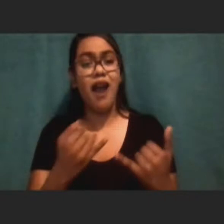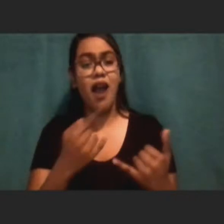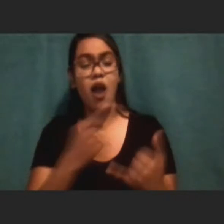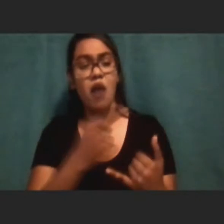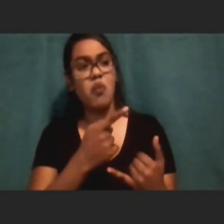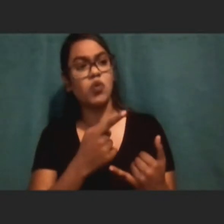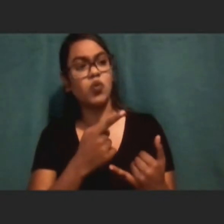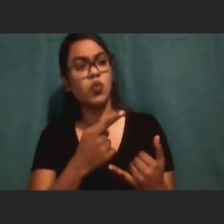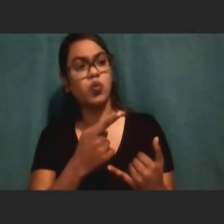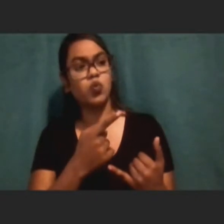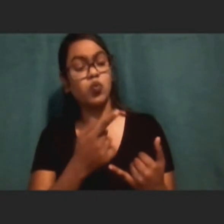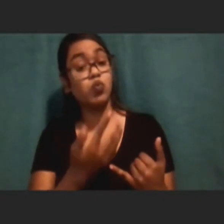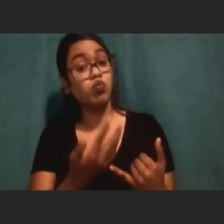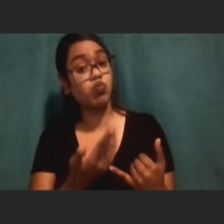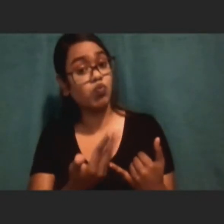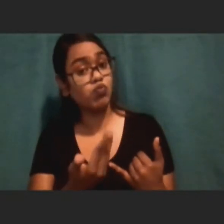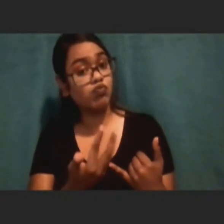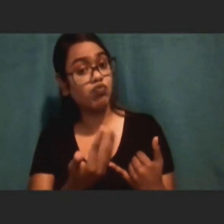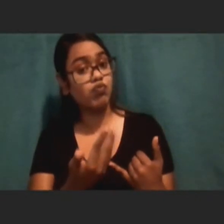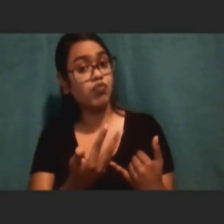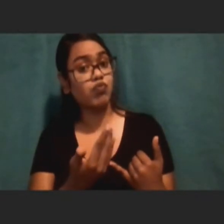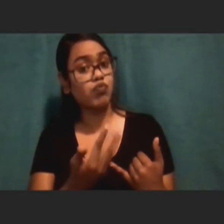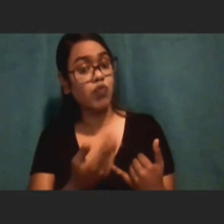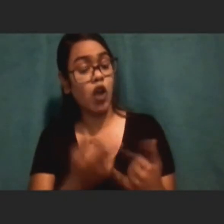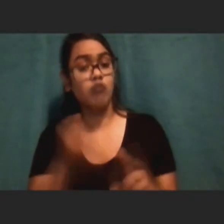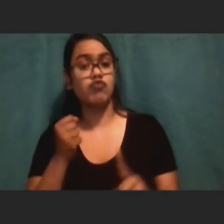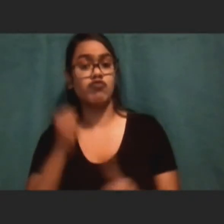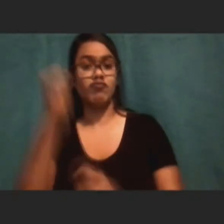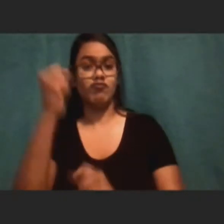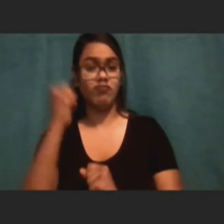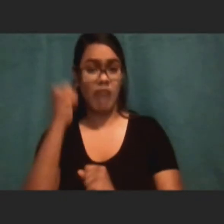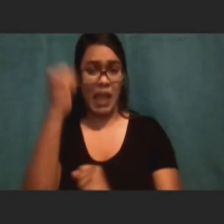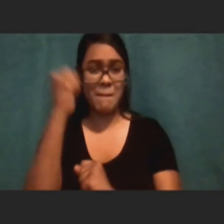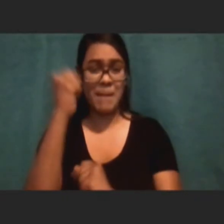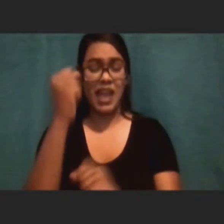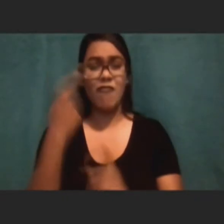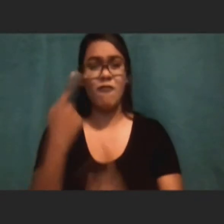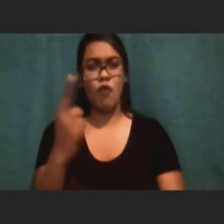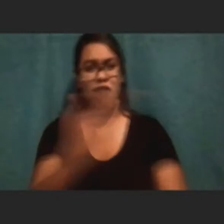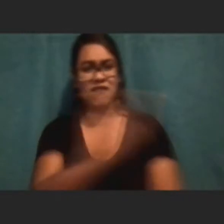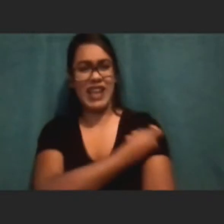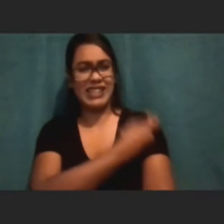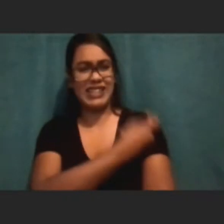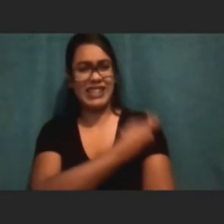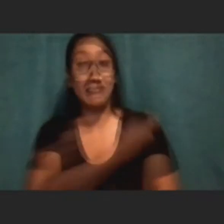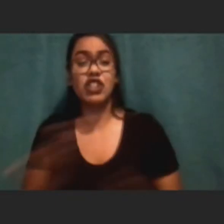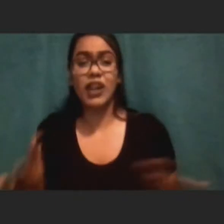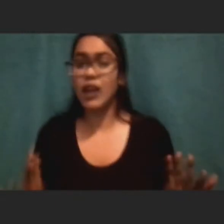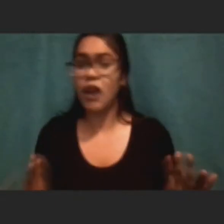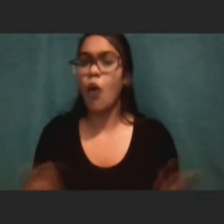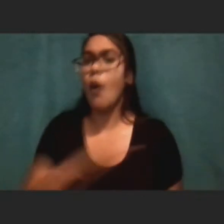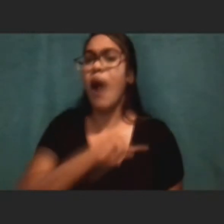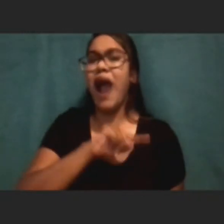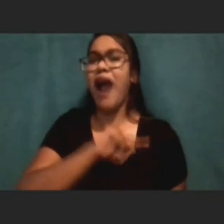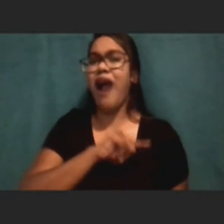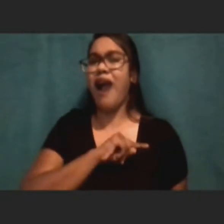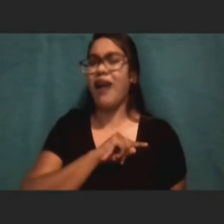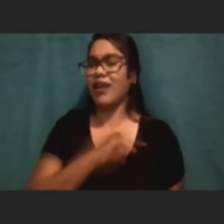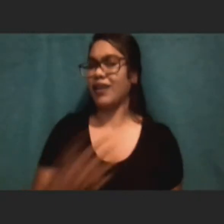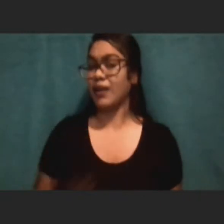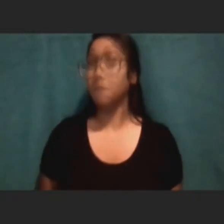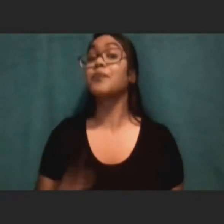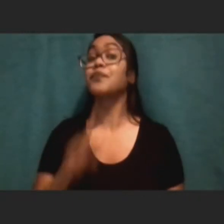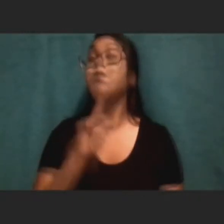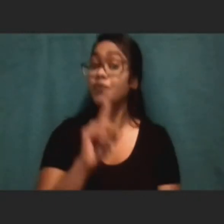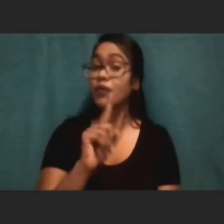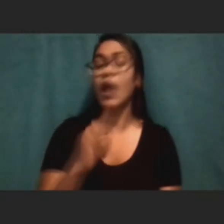somehow to campaign for vaccination? Well, the issue of the